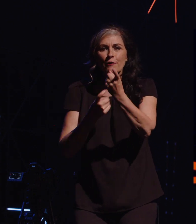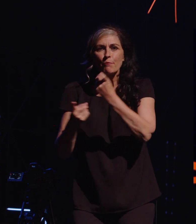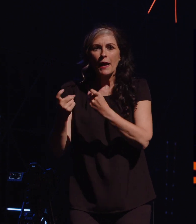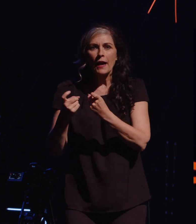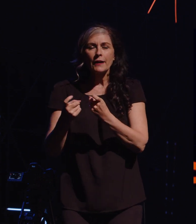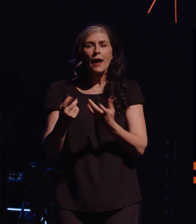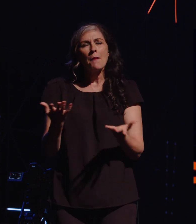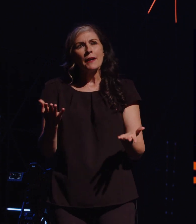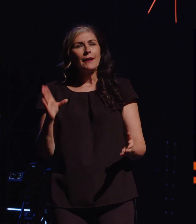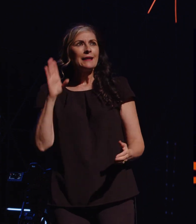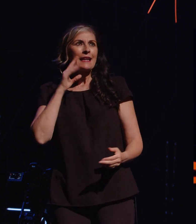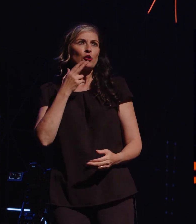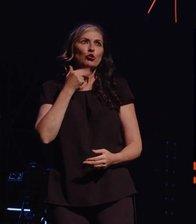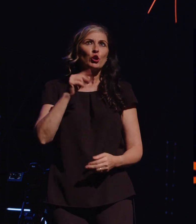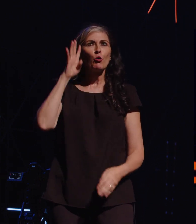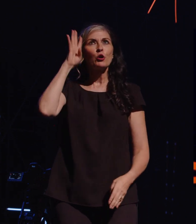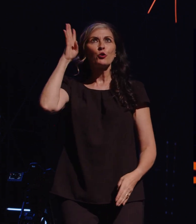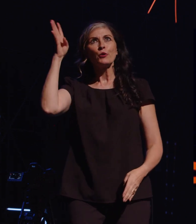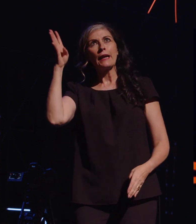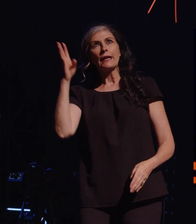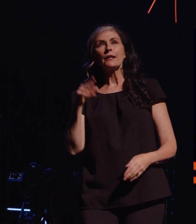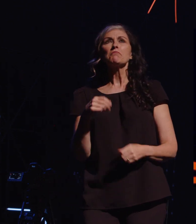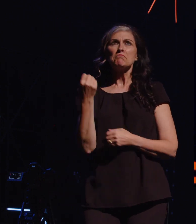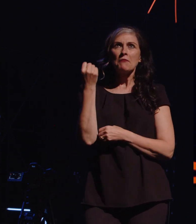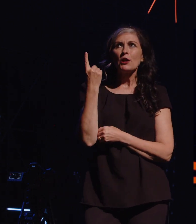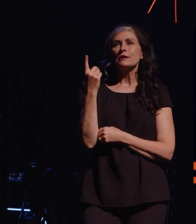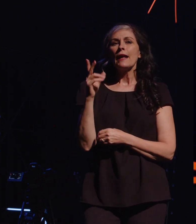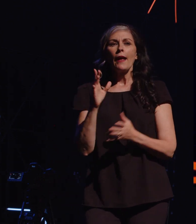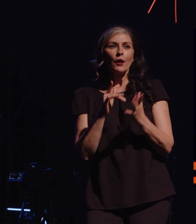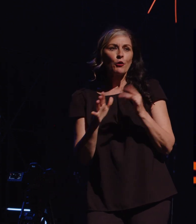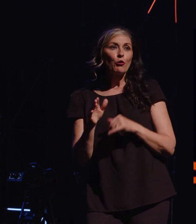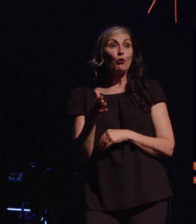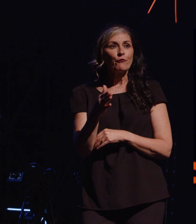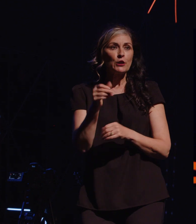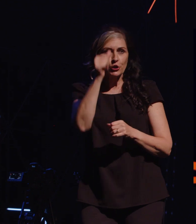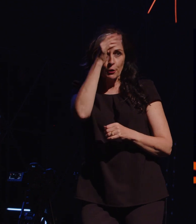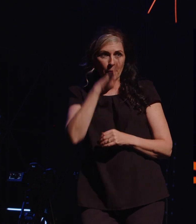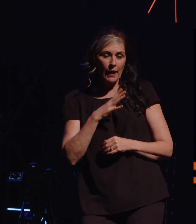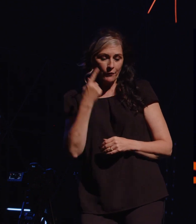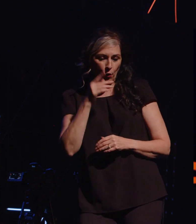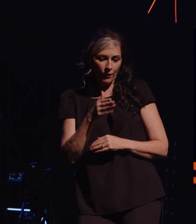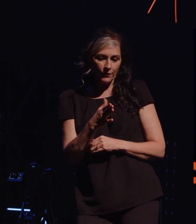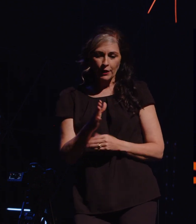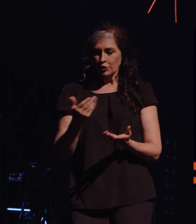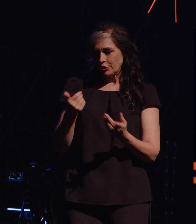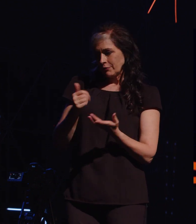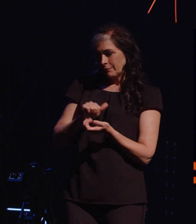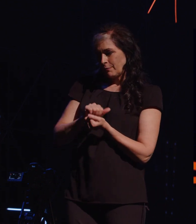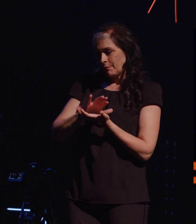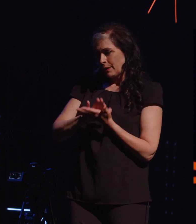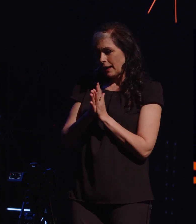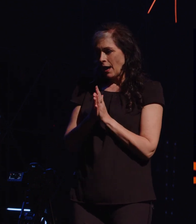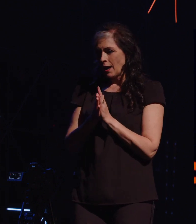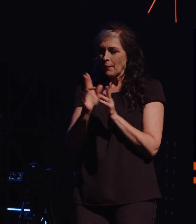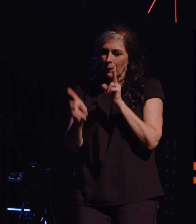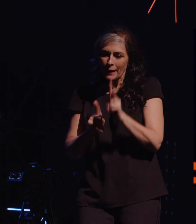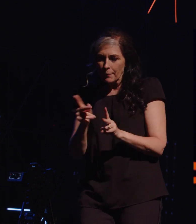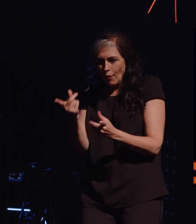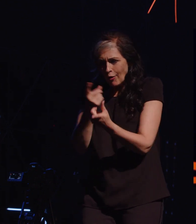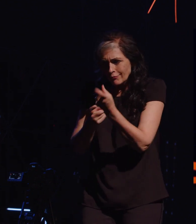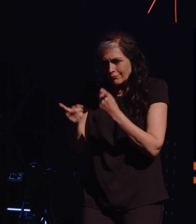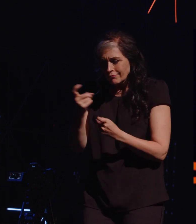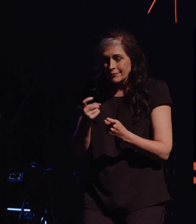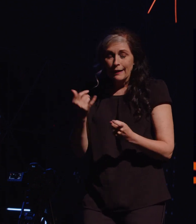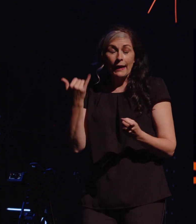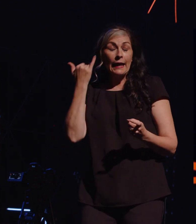of cute and creative, right? Like, oh, okay, Jesus, I see what you did there. Like, they're fishermen, they fish for fish. I'll turn you into fishers of men. If they were